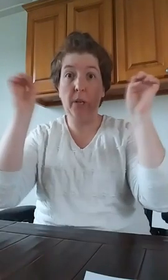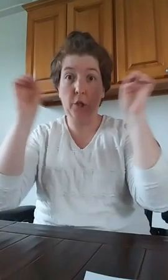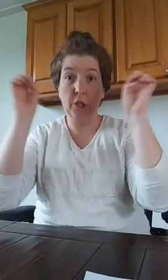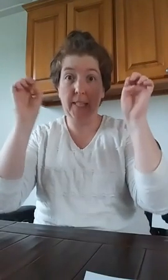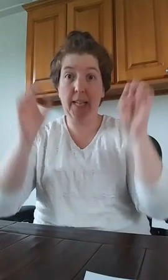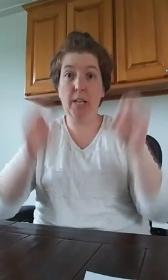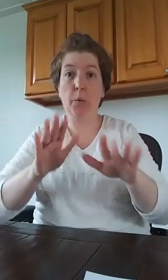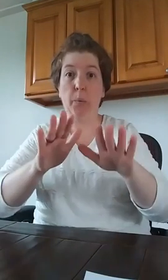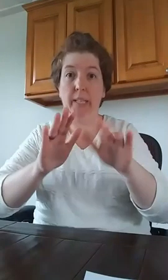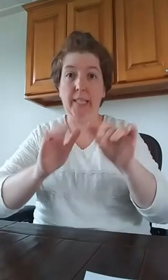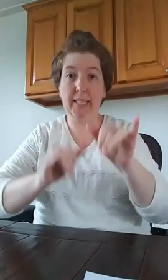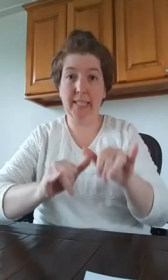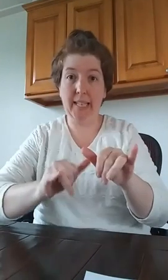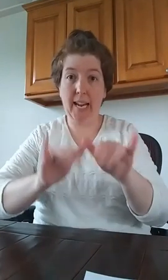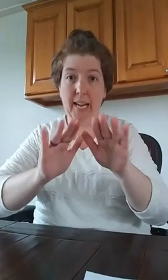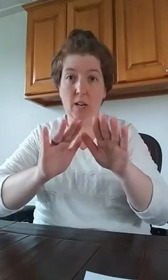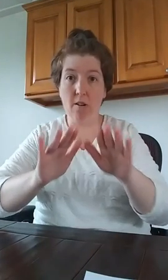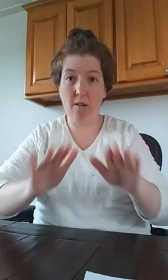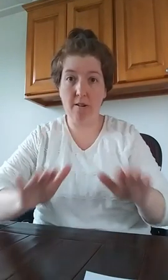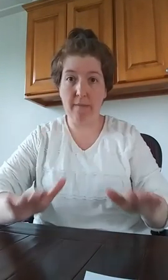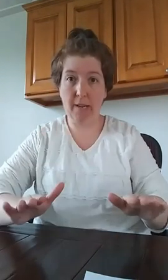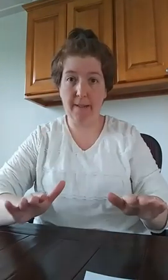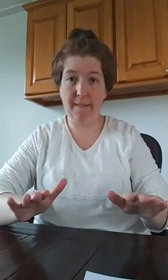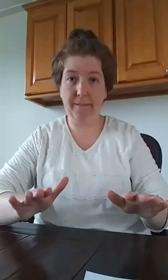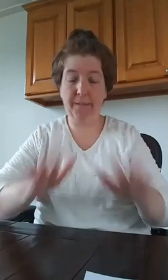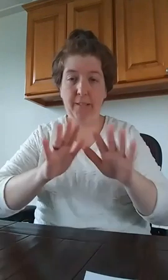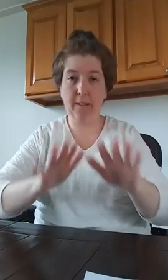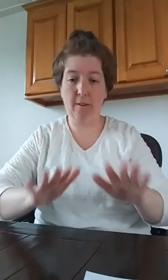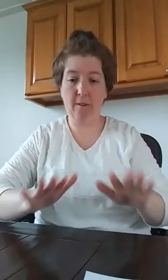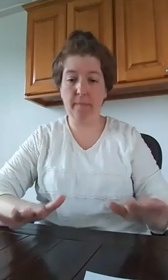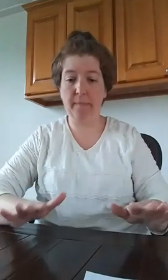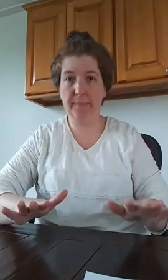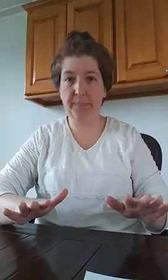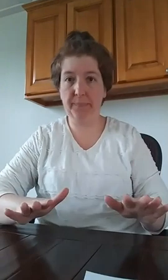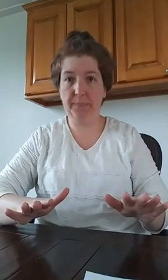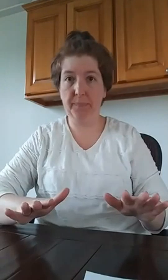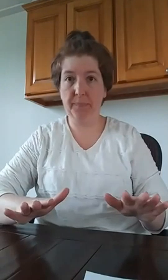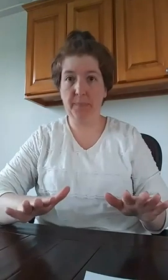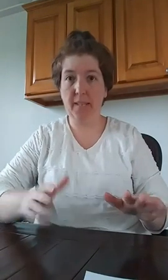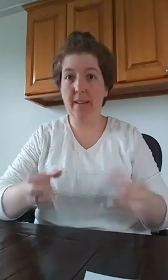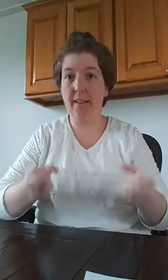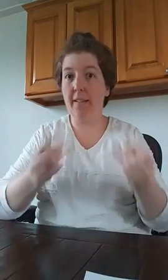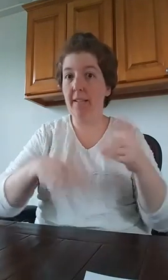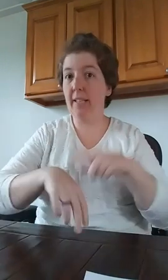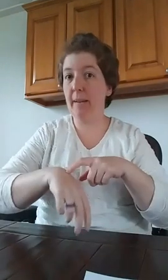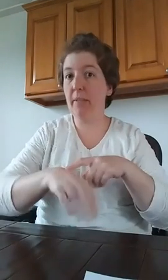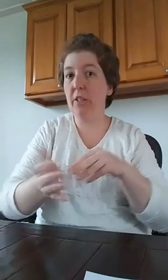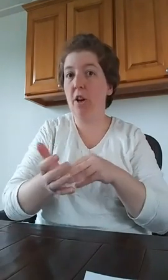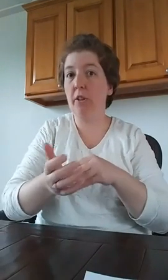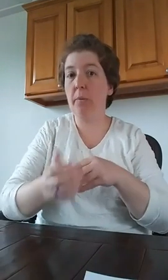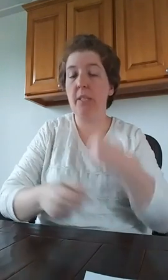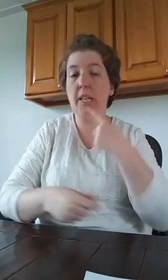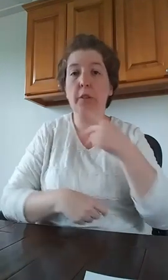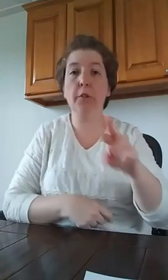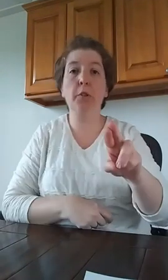emergency we need to stay calm calm and lots of times the doctor will tell you to